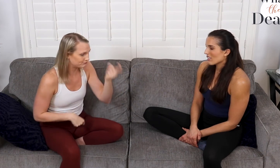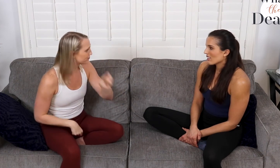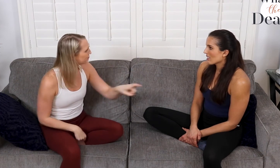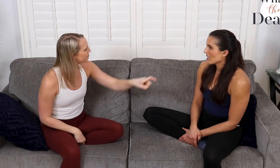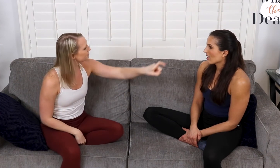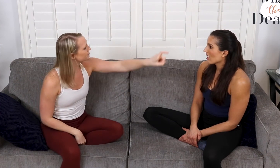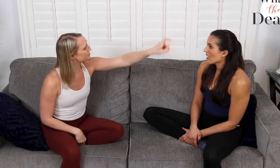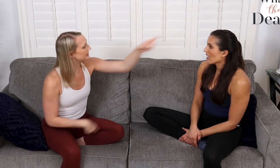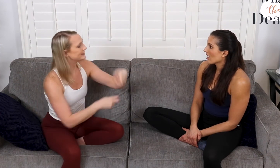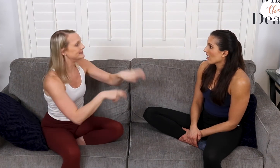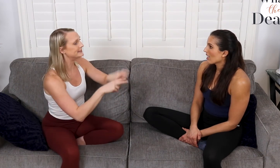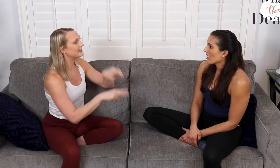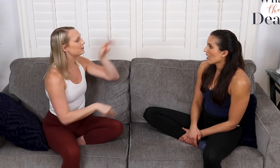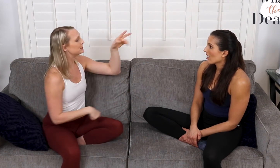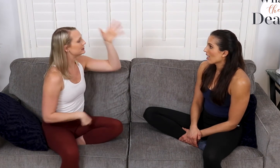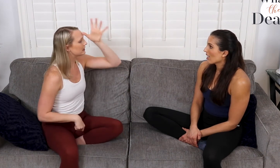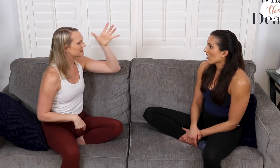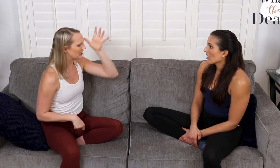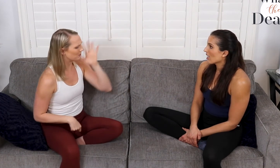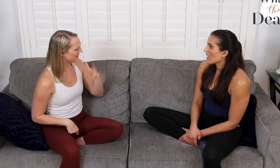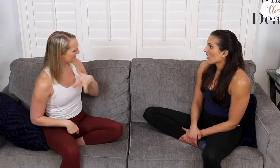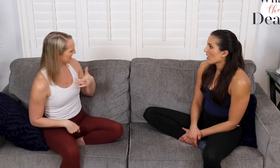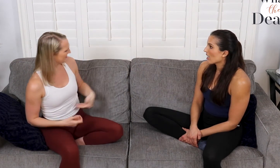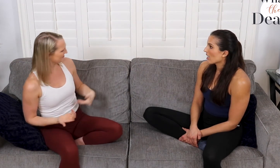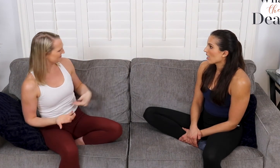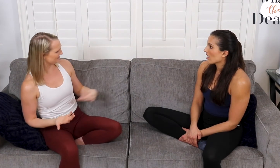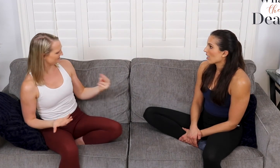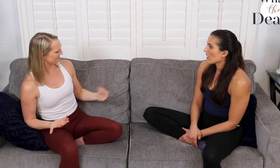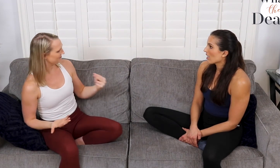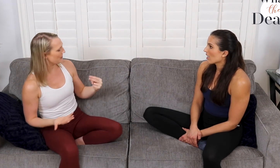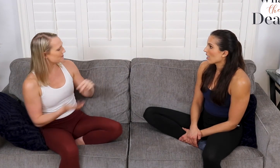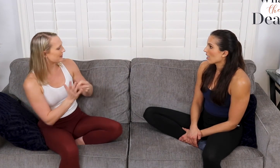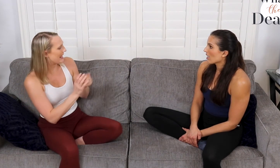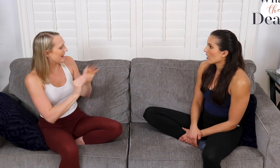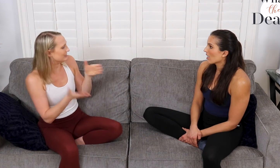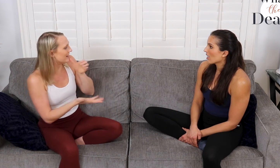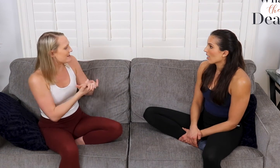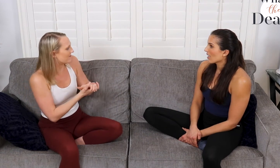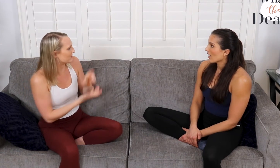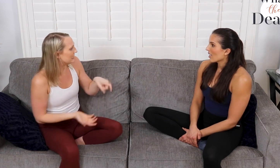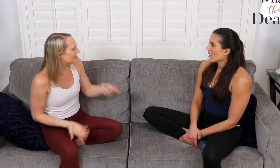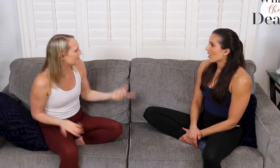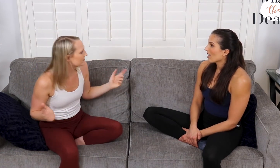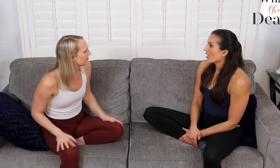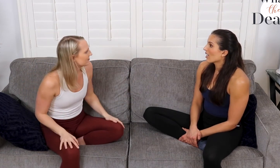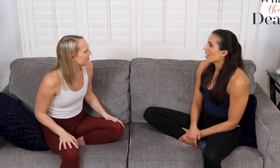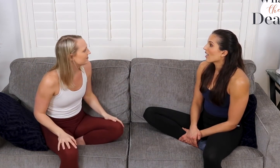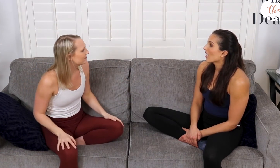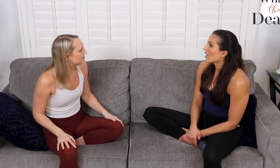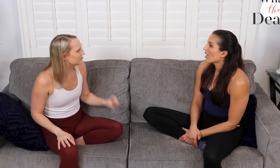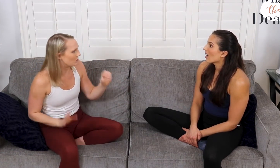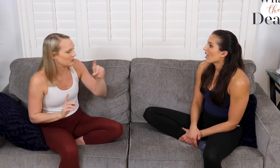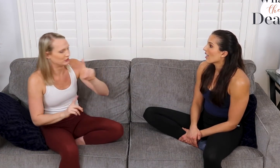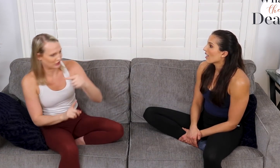I think they just enjoy coming to a deaf house because, hey, they can say whatever they want. They can sneak